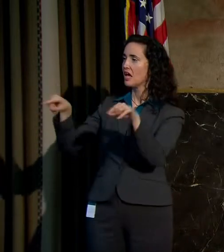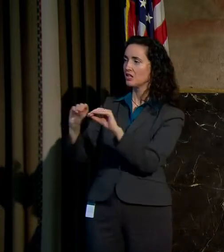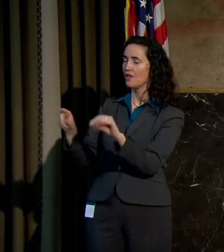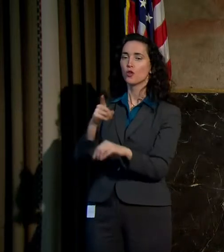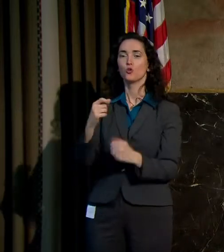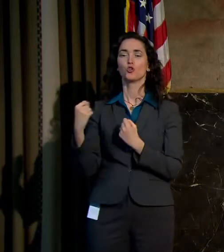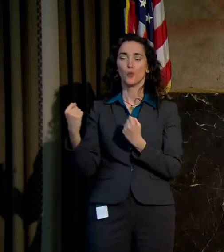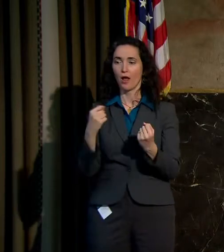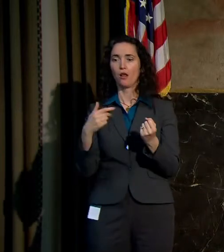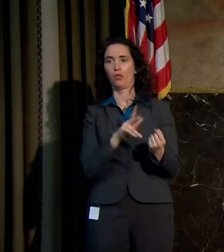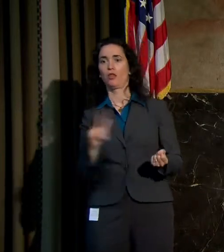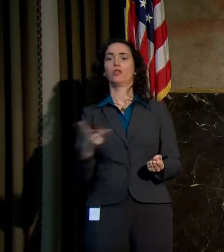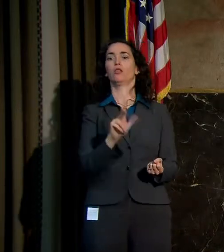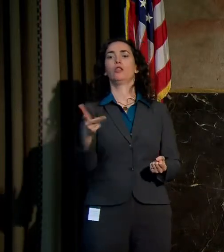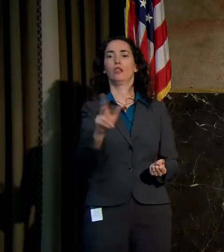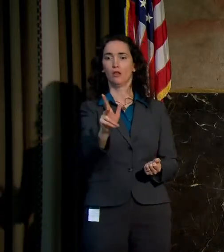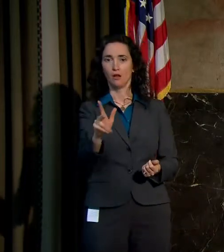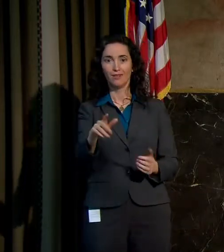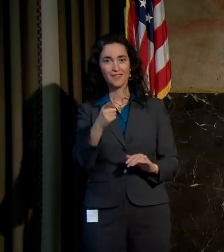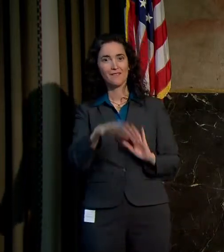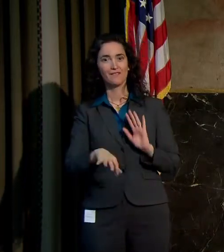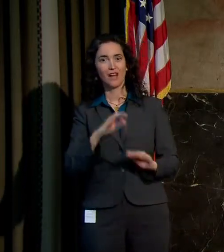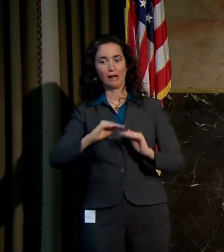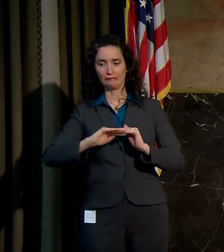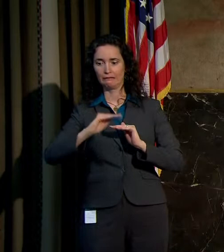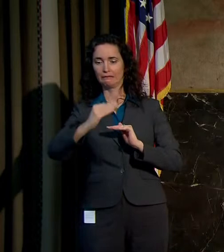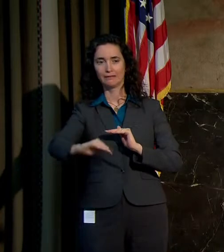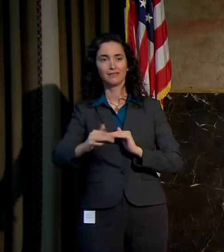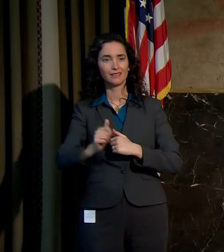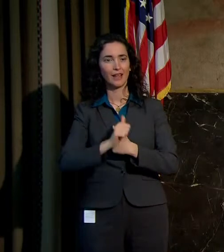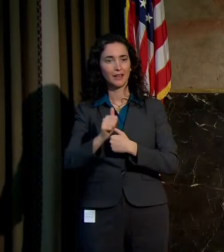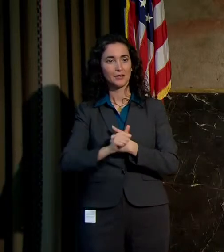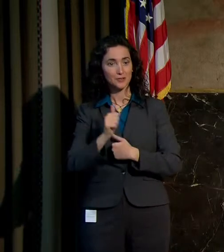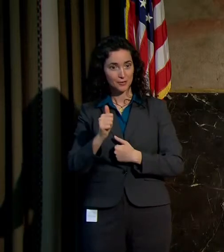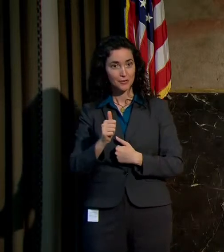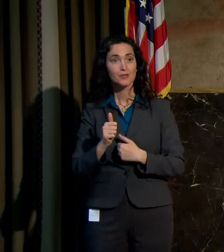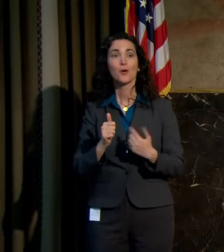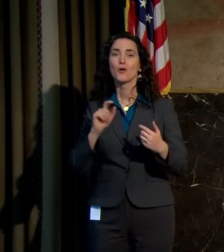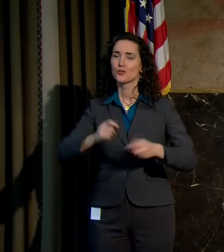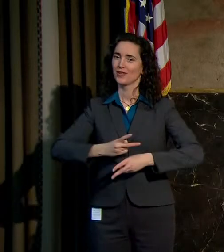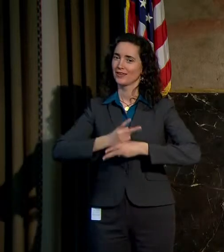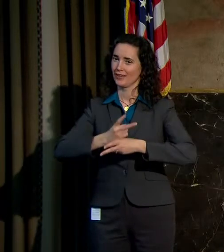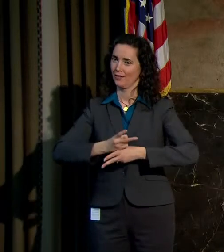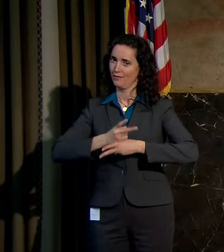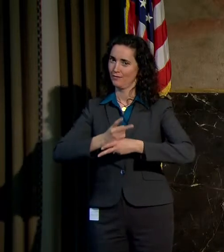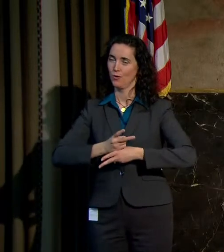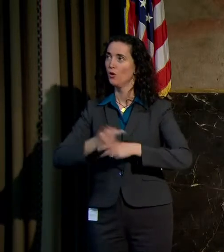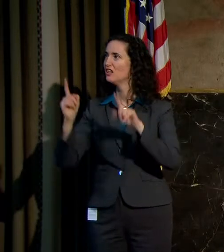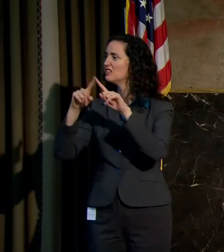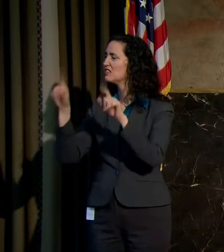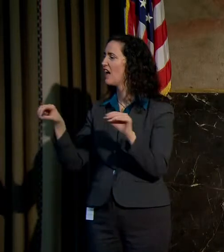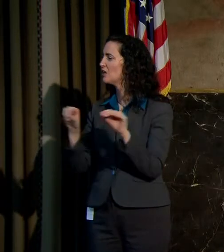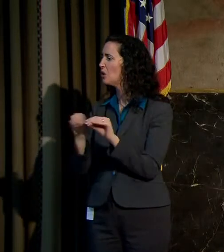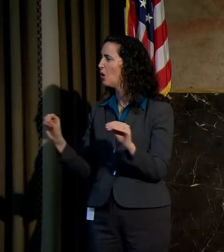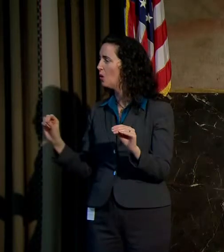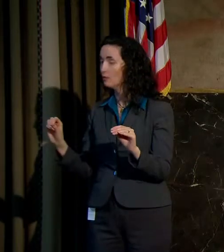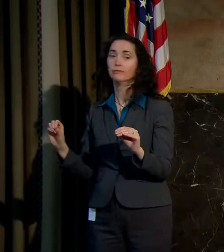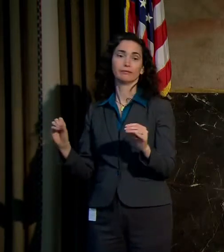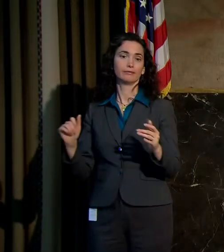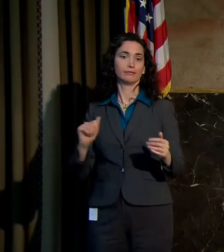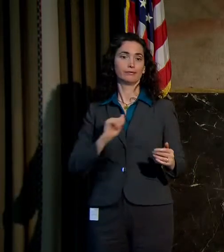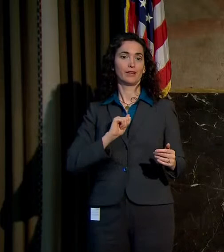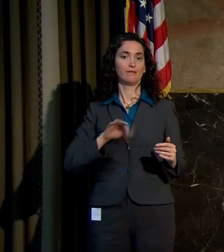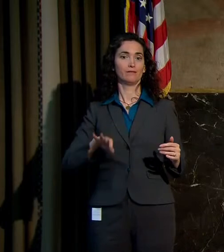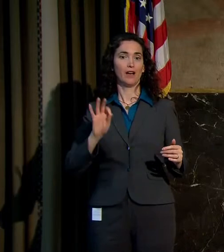happens, it's not going to be marked. So everyone should be particularly careful when you're out and about driving,